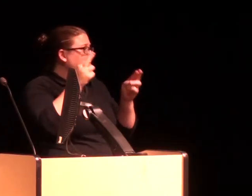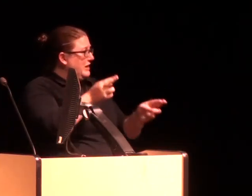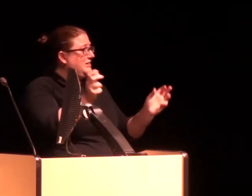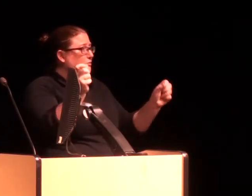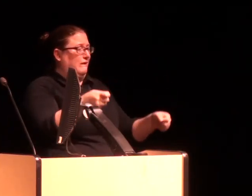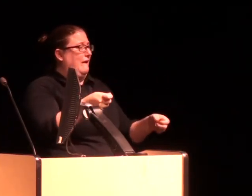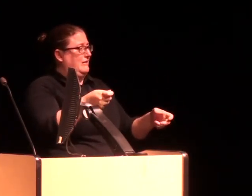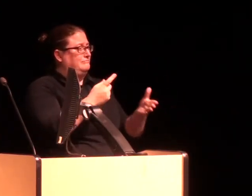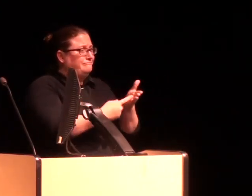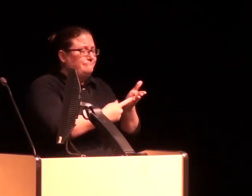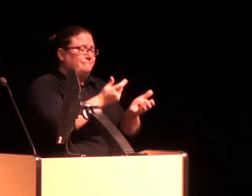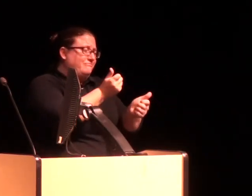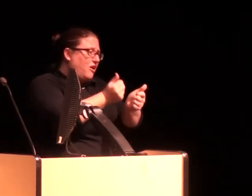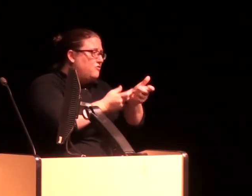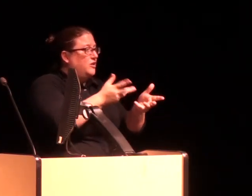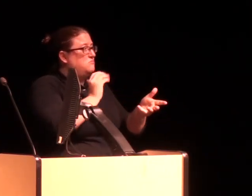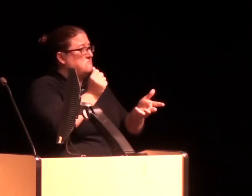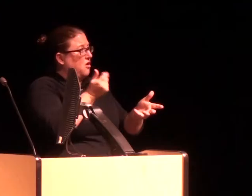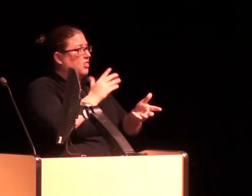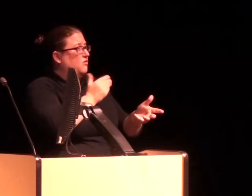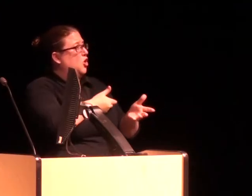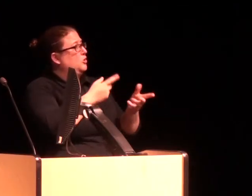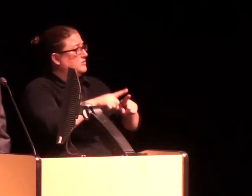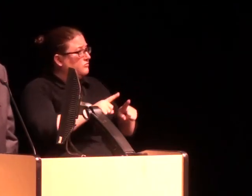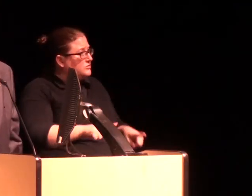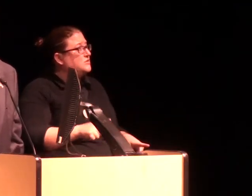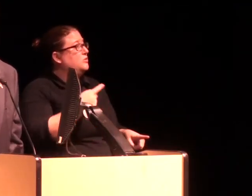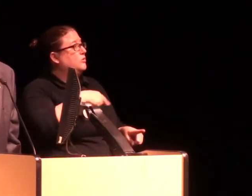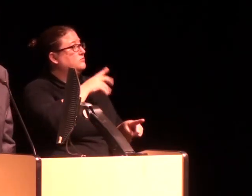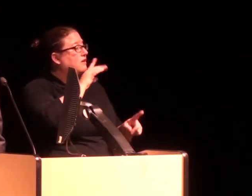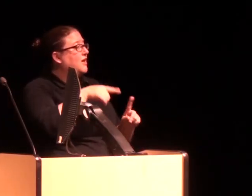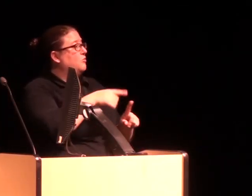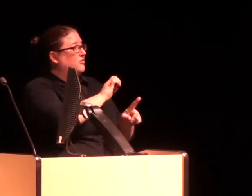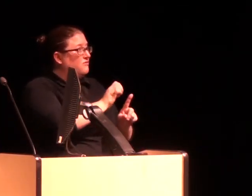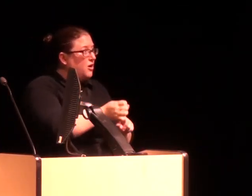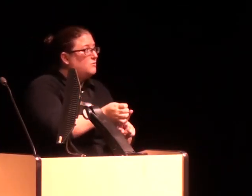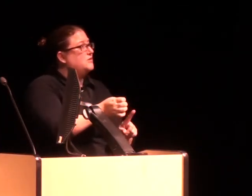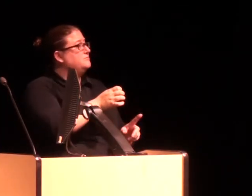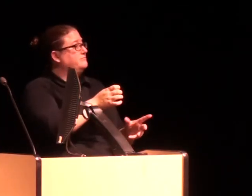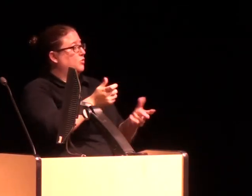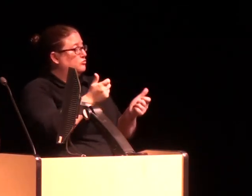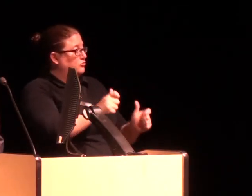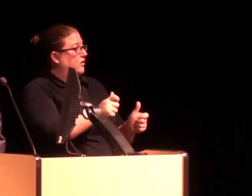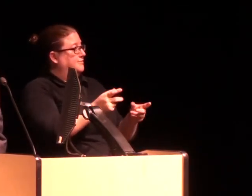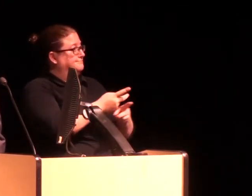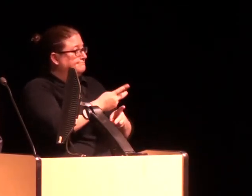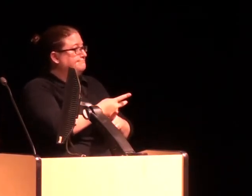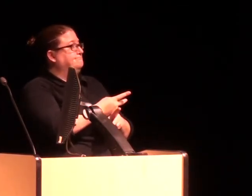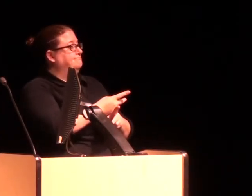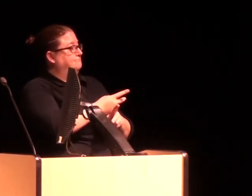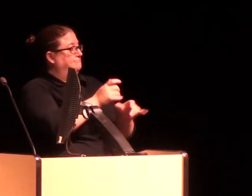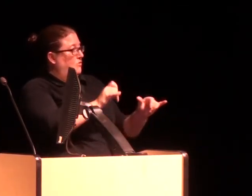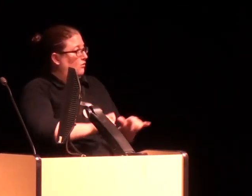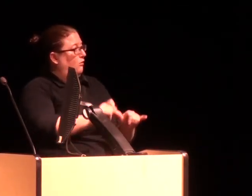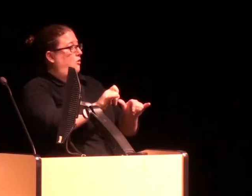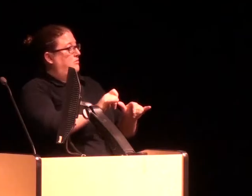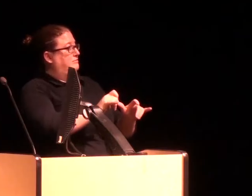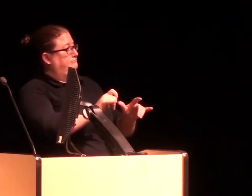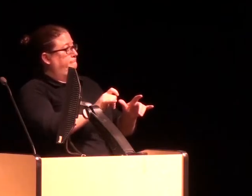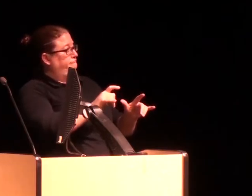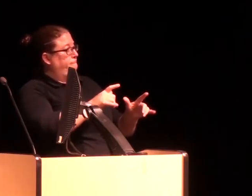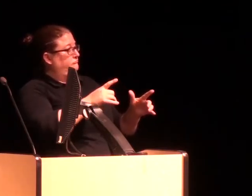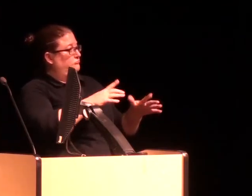everything, about all our difference. We are talking about environment. We are trying to find common ground to work together in that. We are